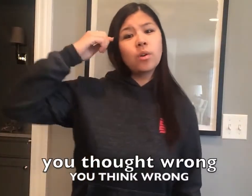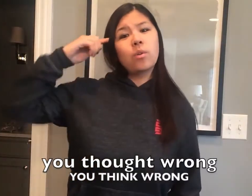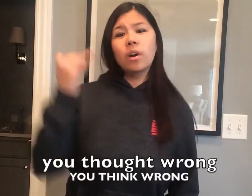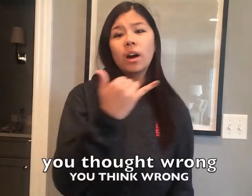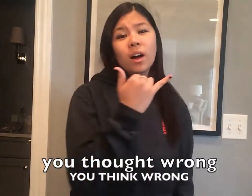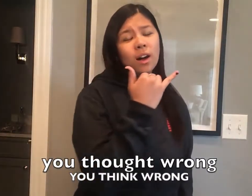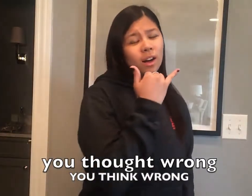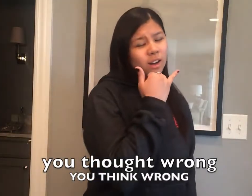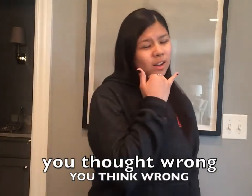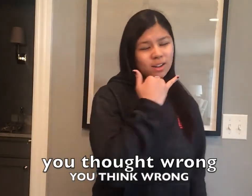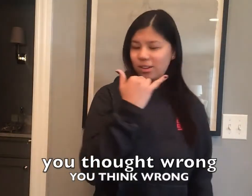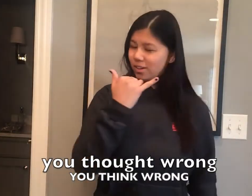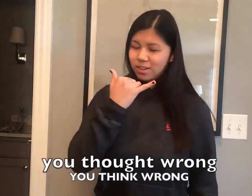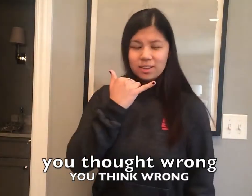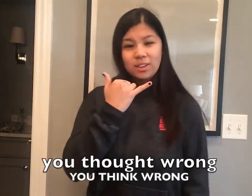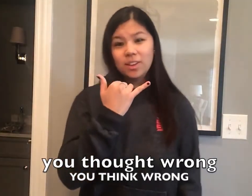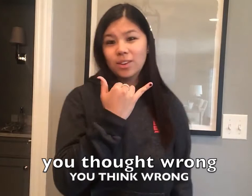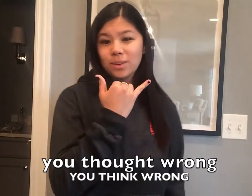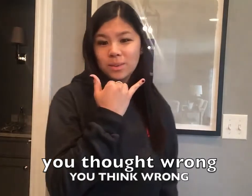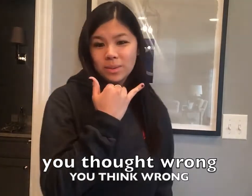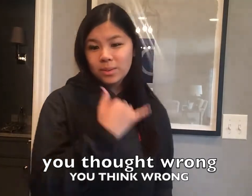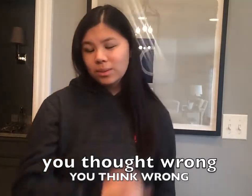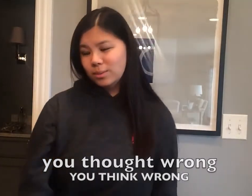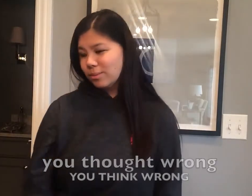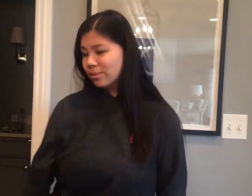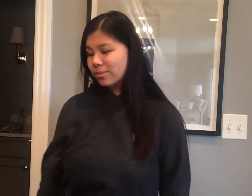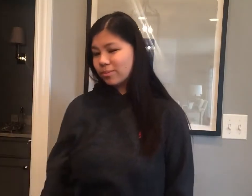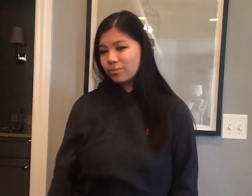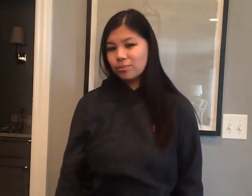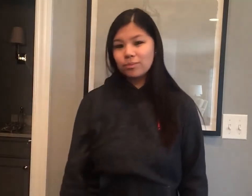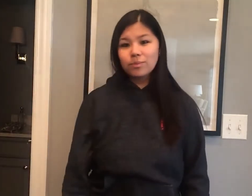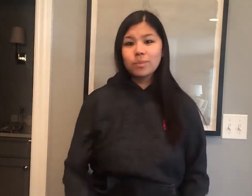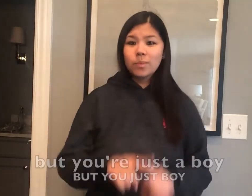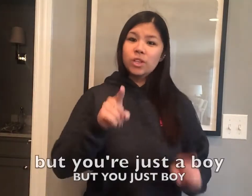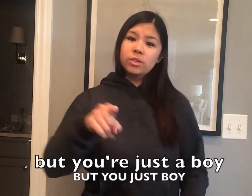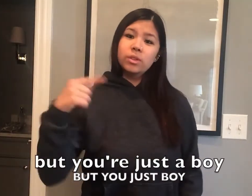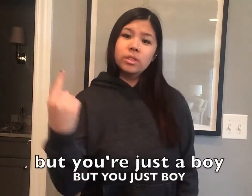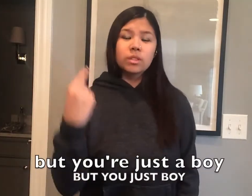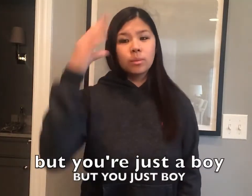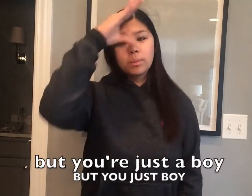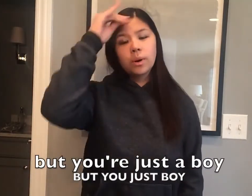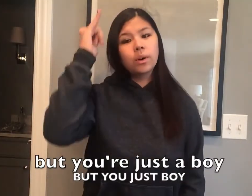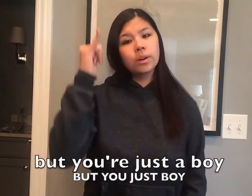wrong, but you're just a boy